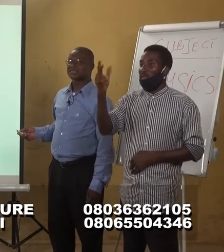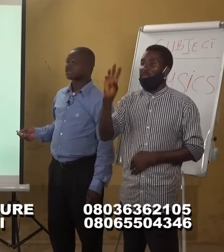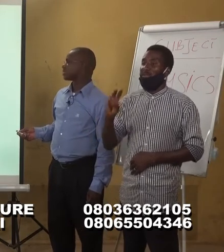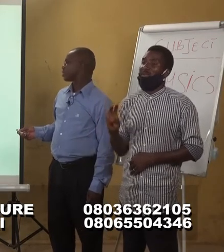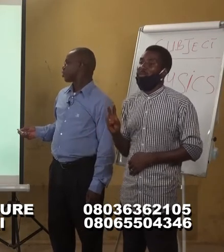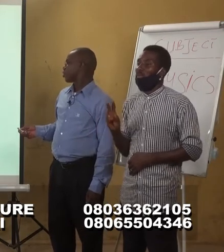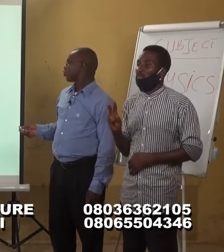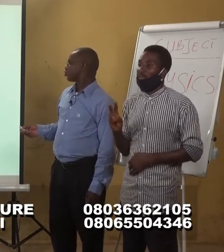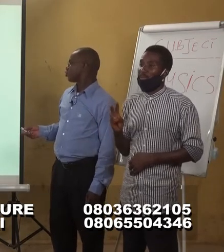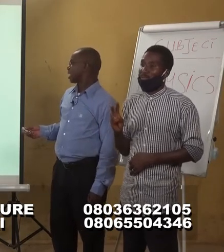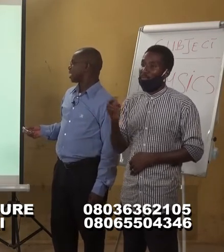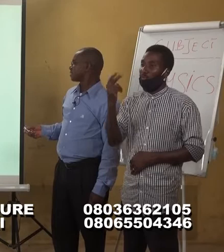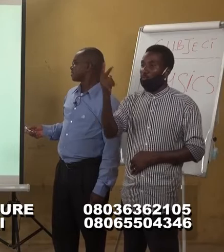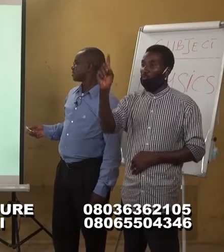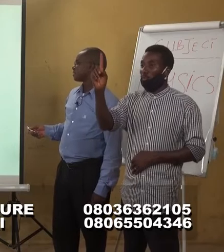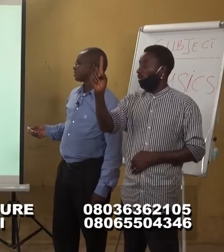36